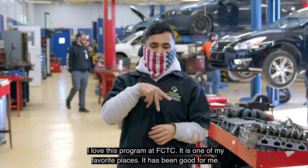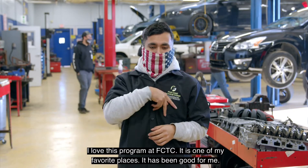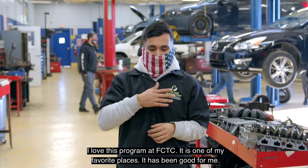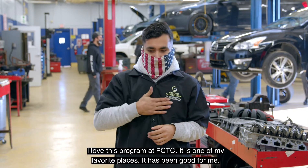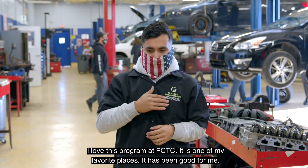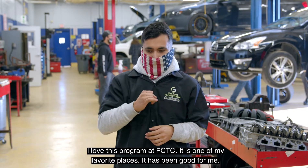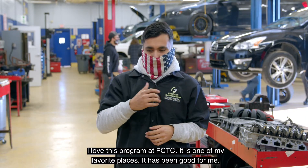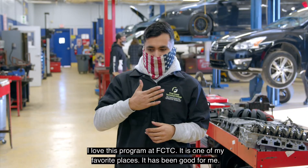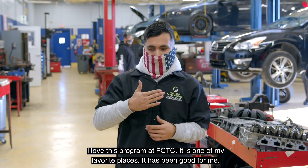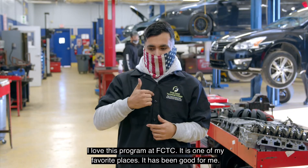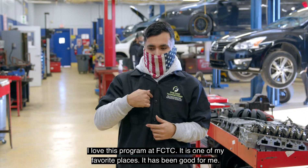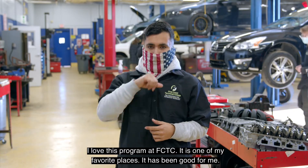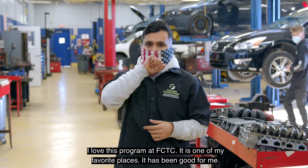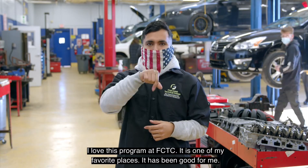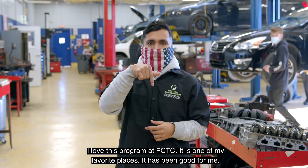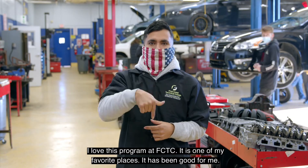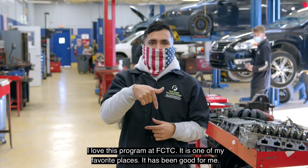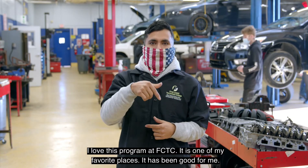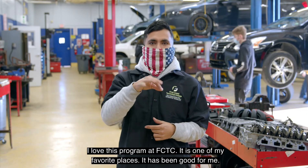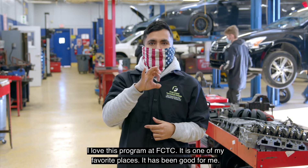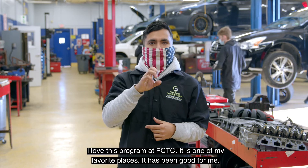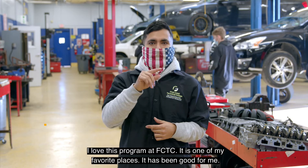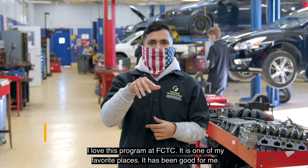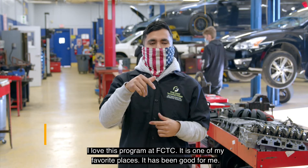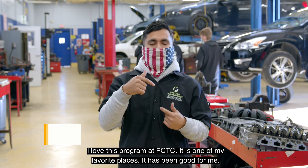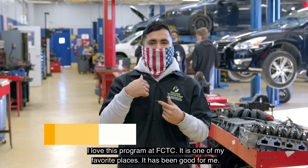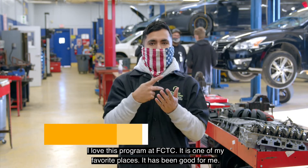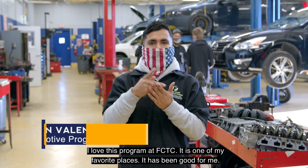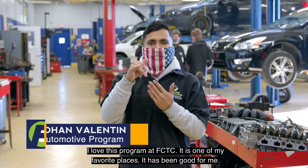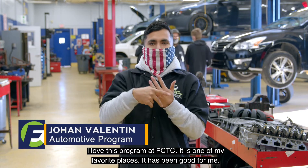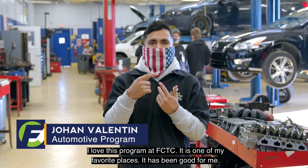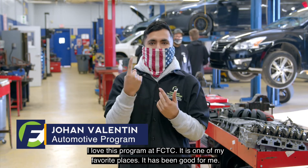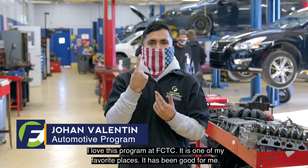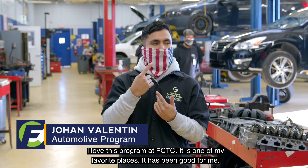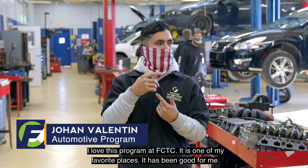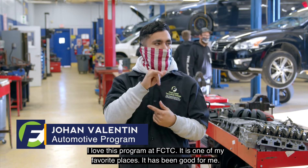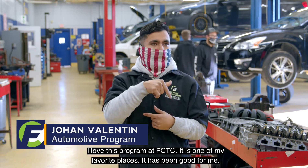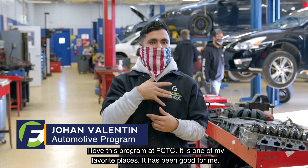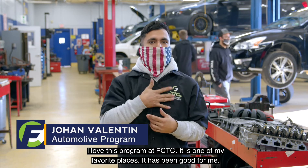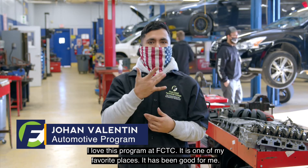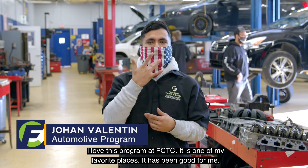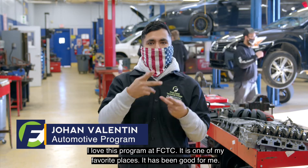I love this program at FCTC. It's one of my favorite places. It has been good for me.